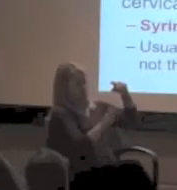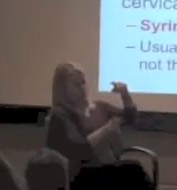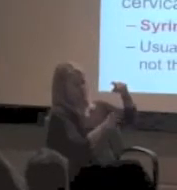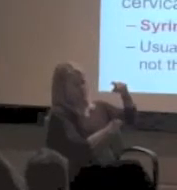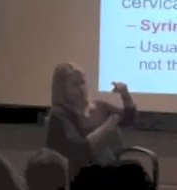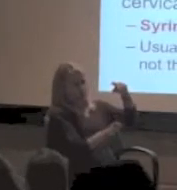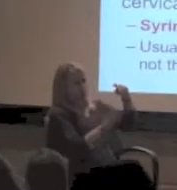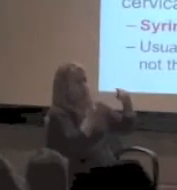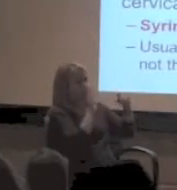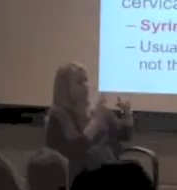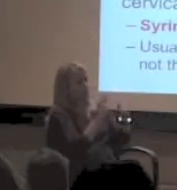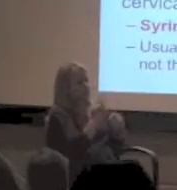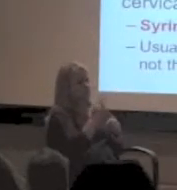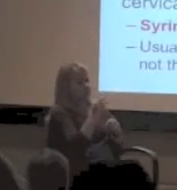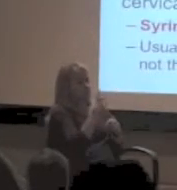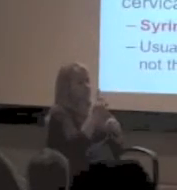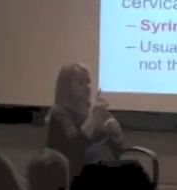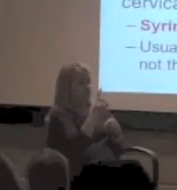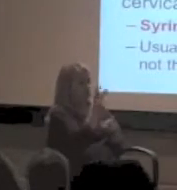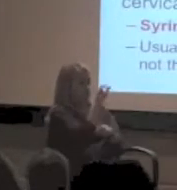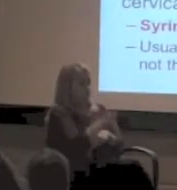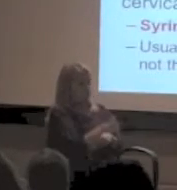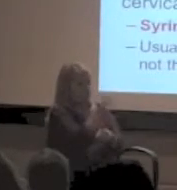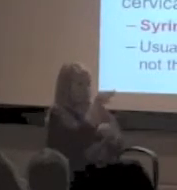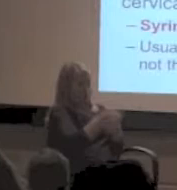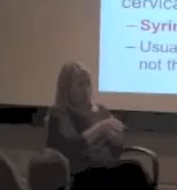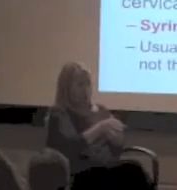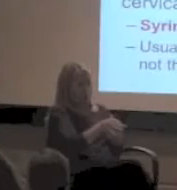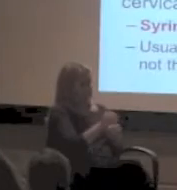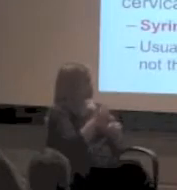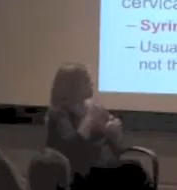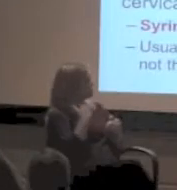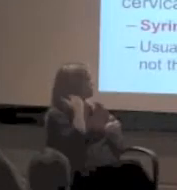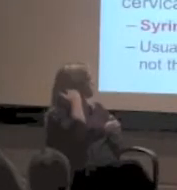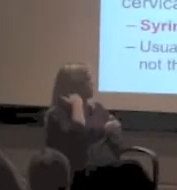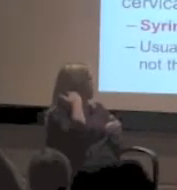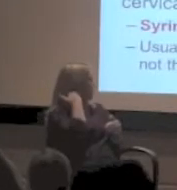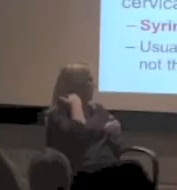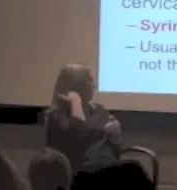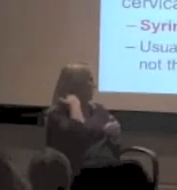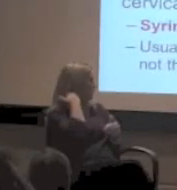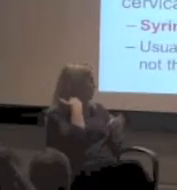tethered cord component. Okay, so this is a syrinx near the neck.